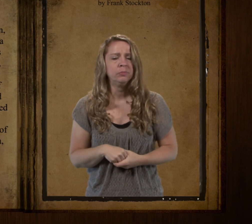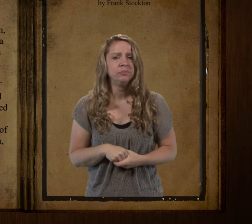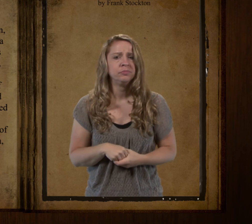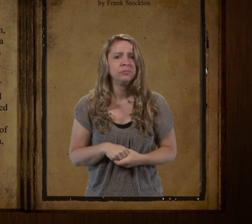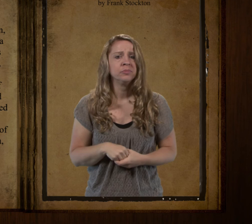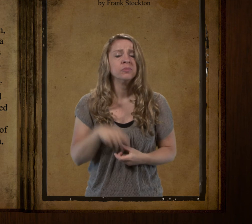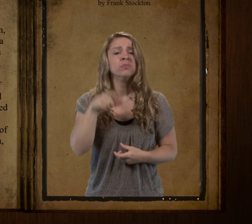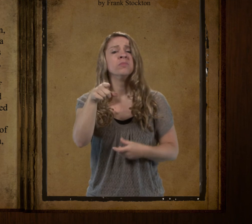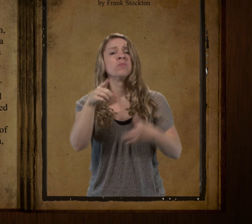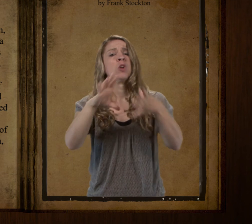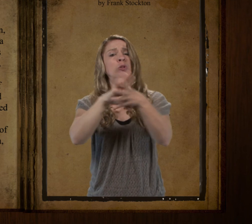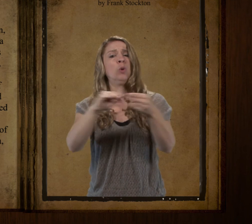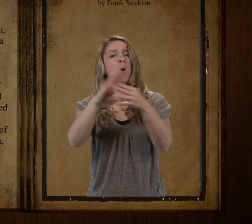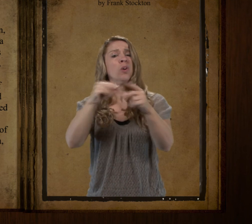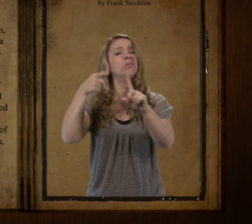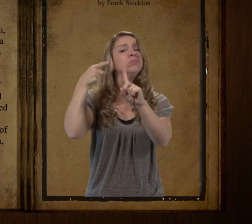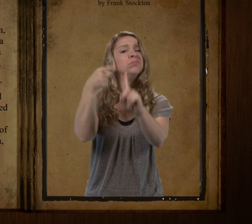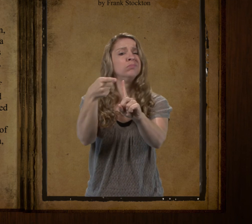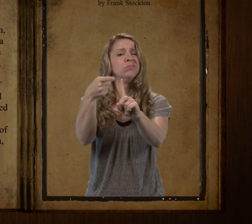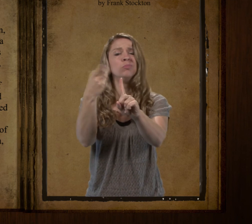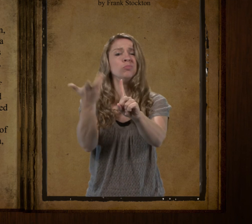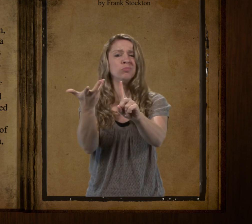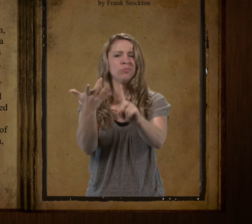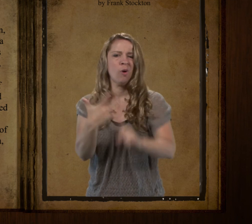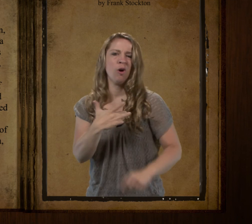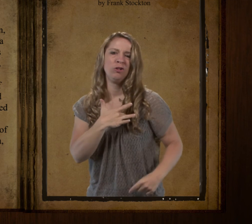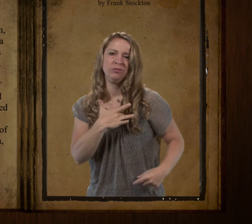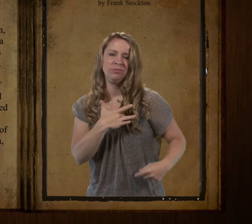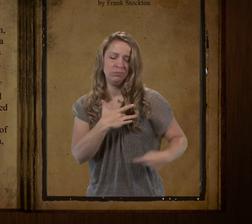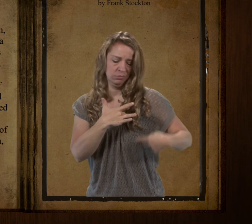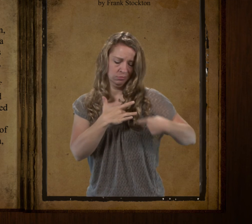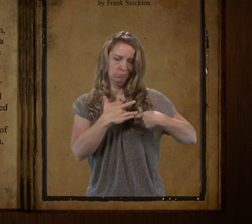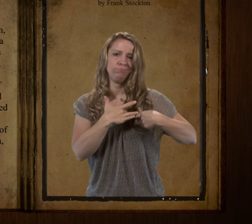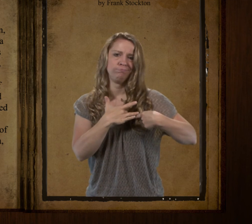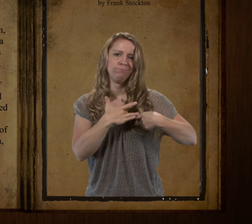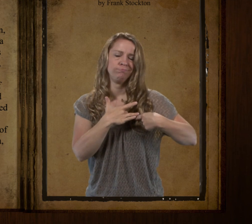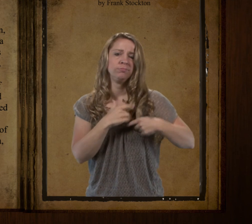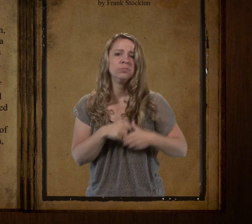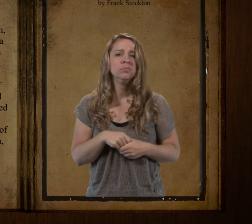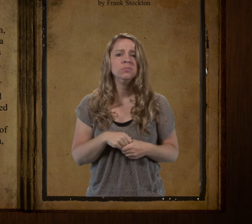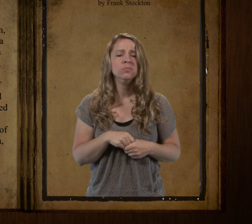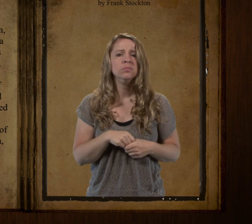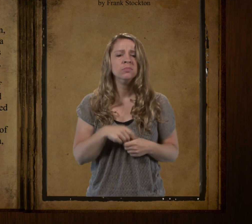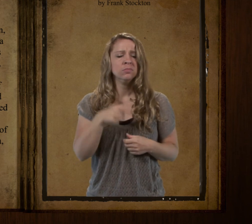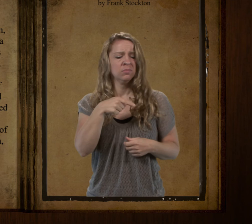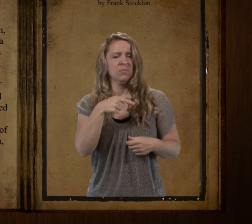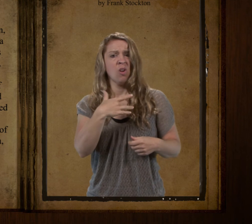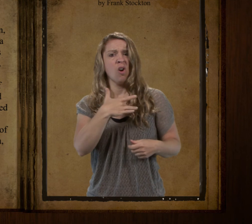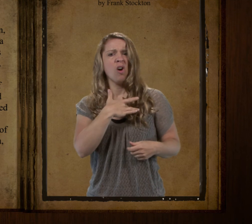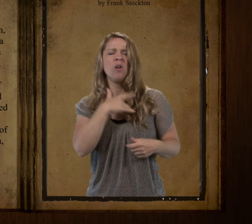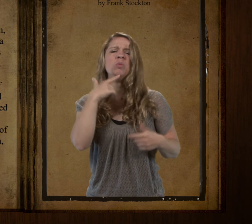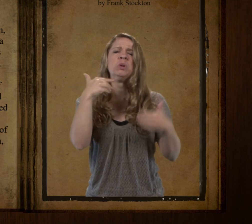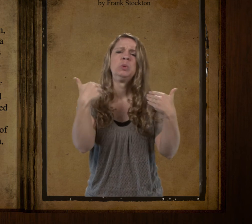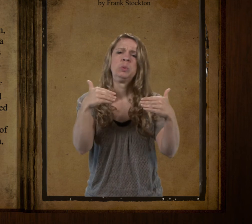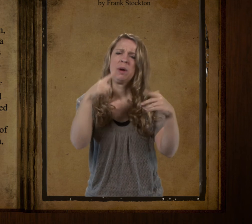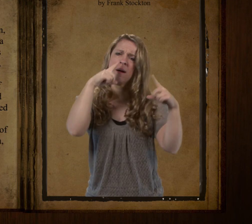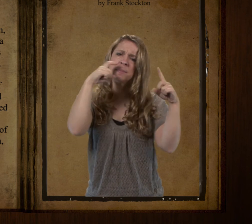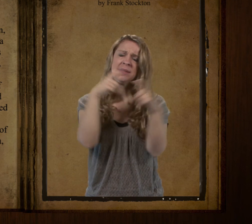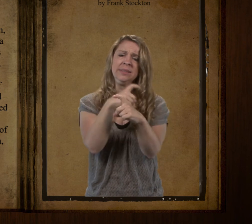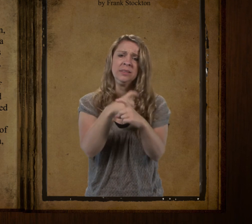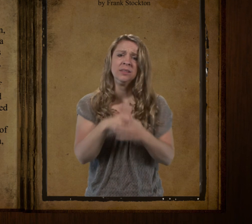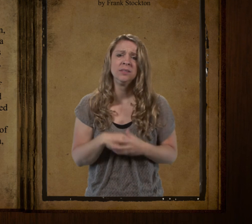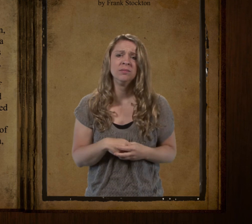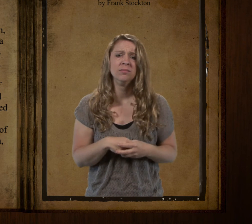The more we reflect upon this question, the harder it is to answer. It involves a study of the human heart,